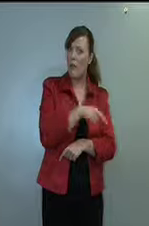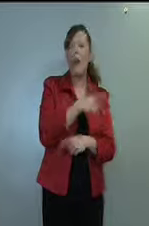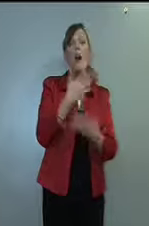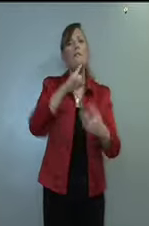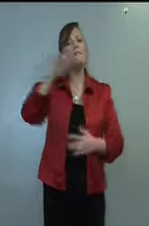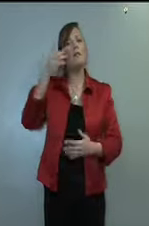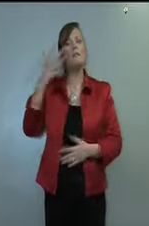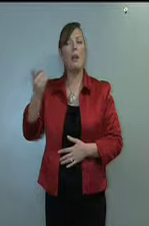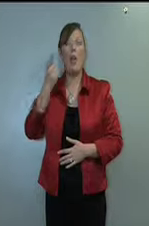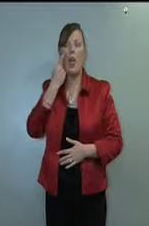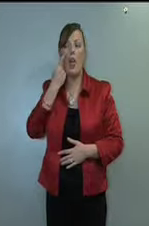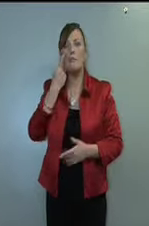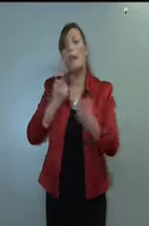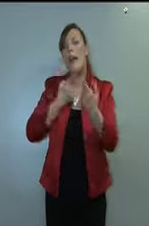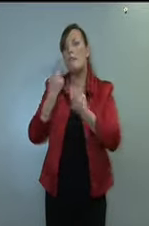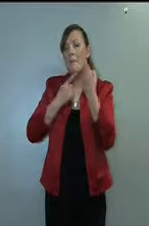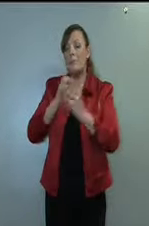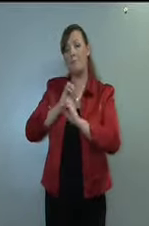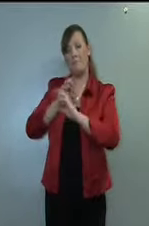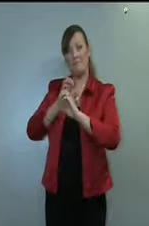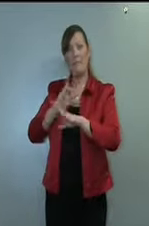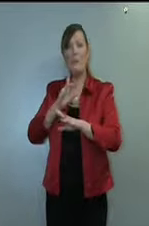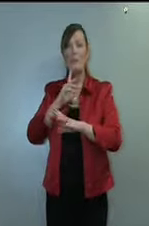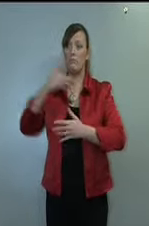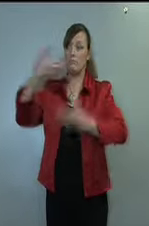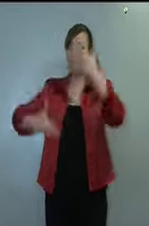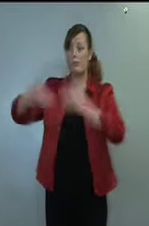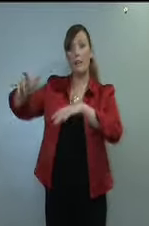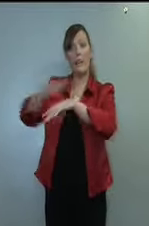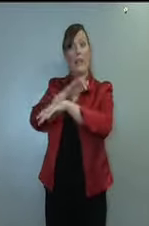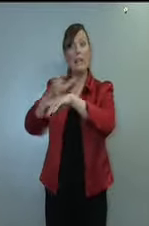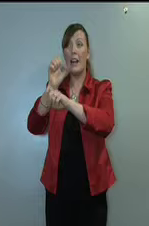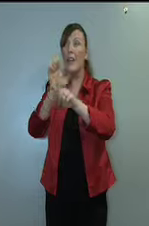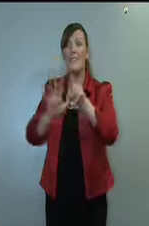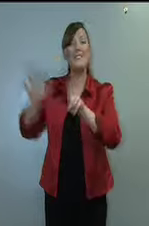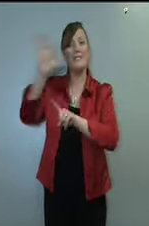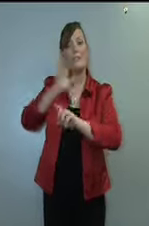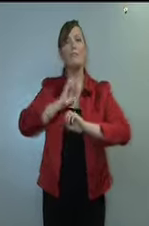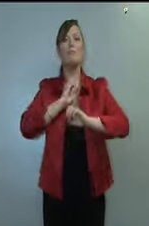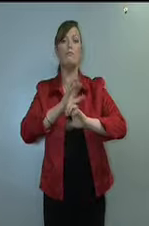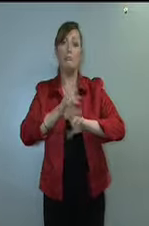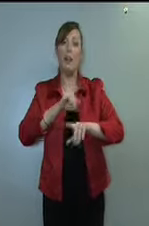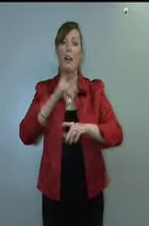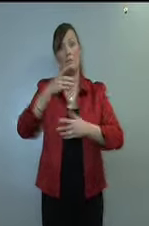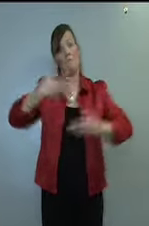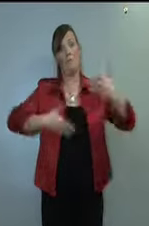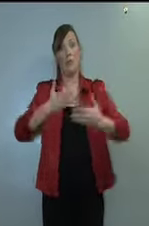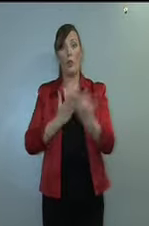Before the launch of the Access Scottish Theatre, we also tested providing information about upcoming BSL